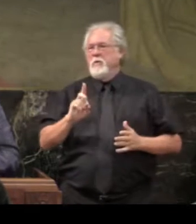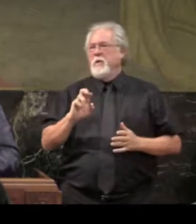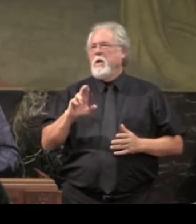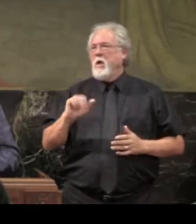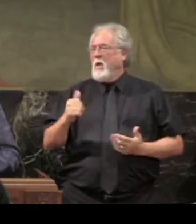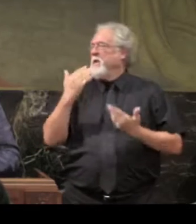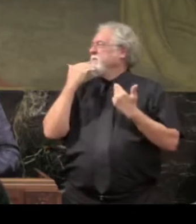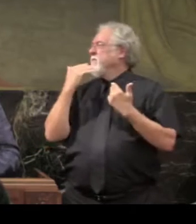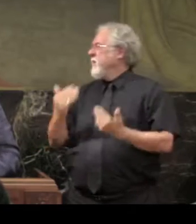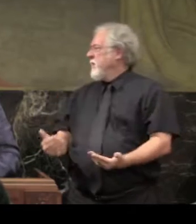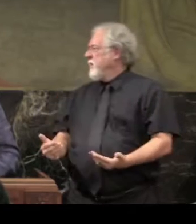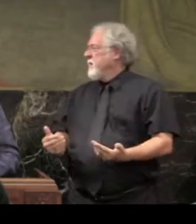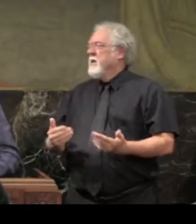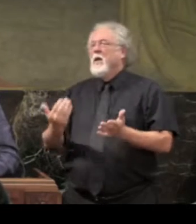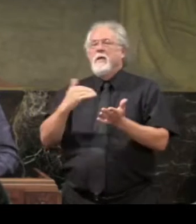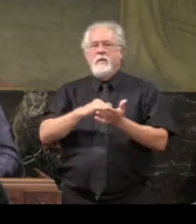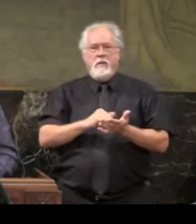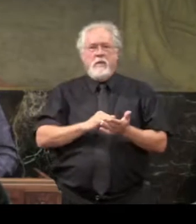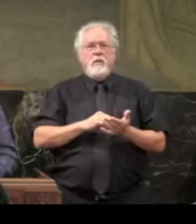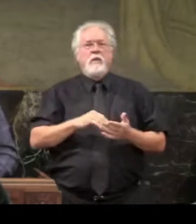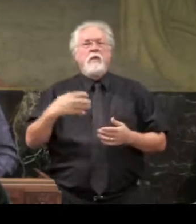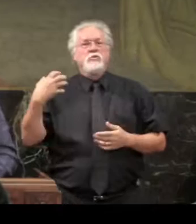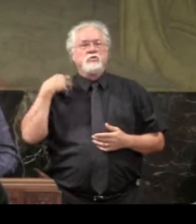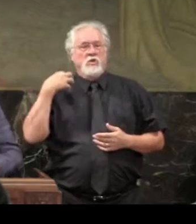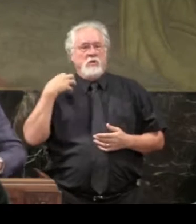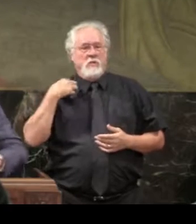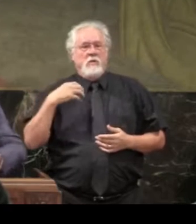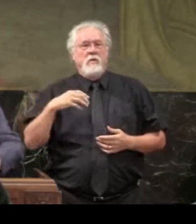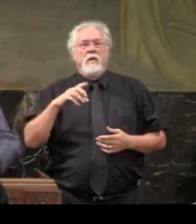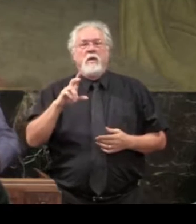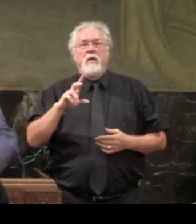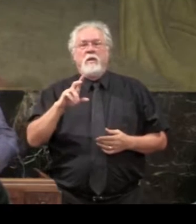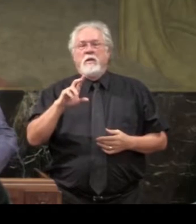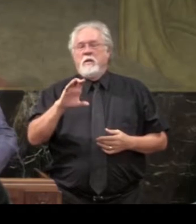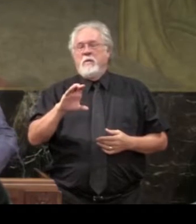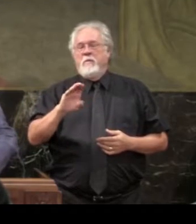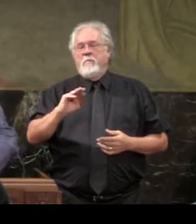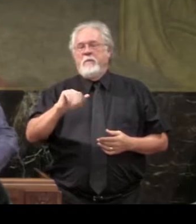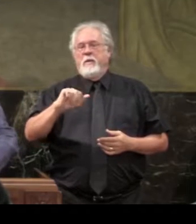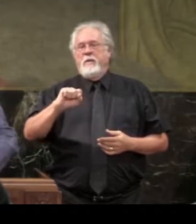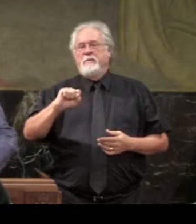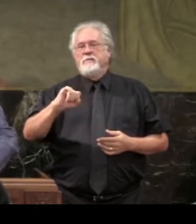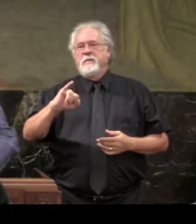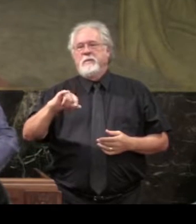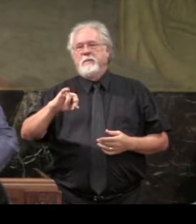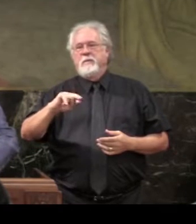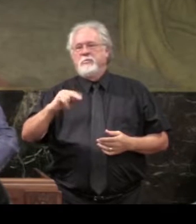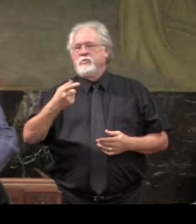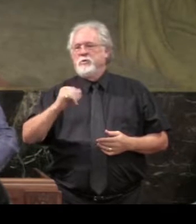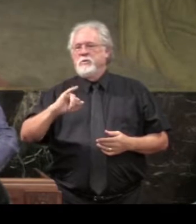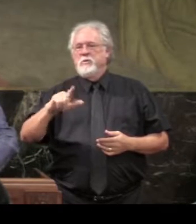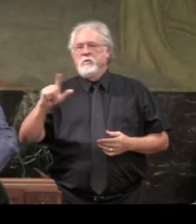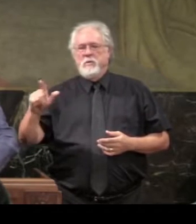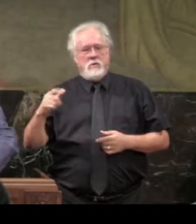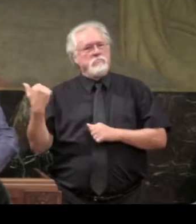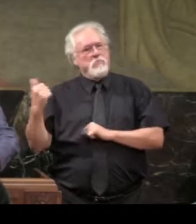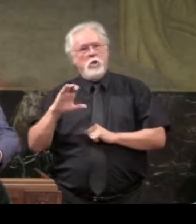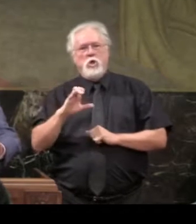want to thank, again, the chairman of the DRA, Chris Massengill, who even